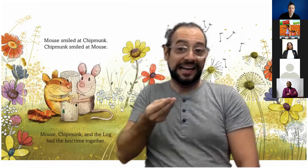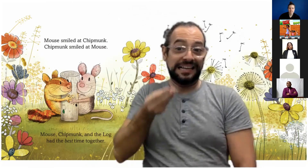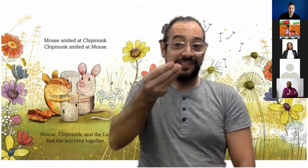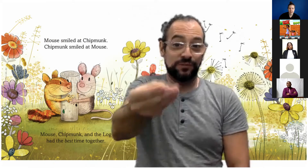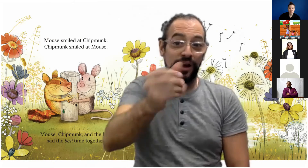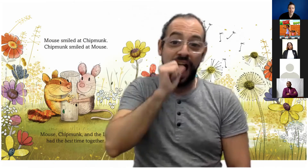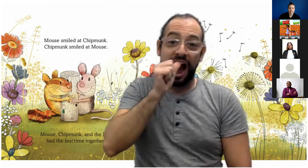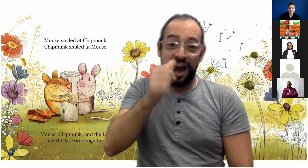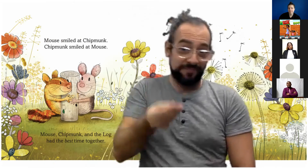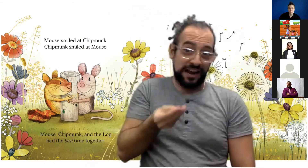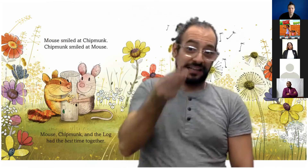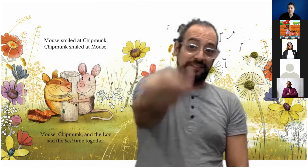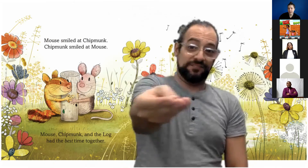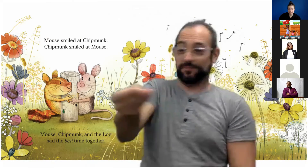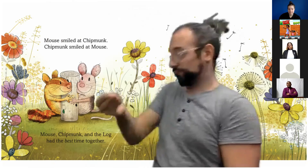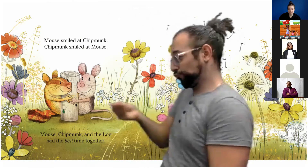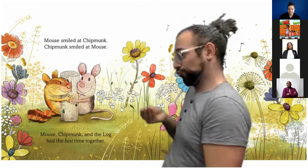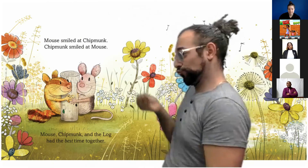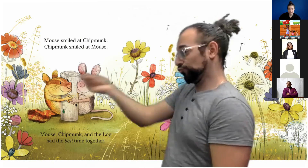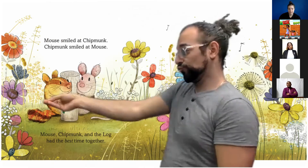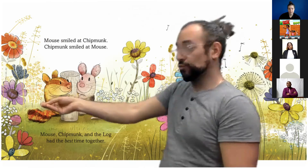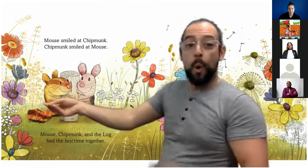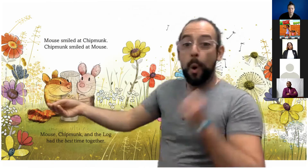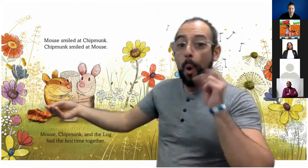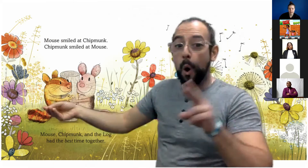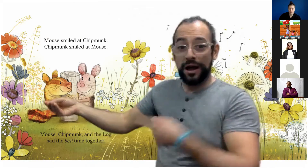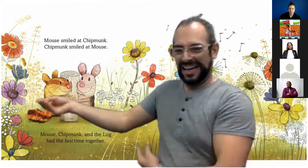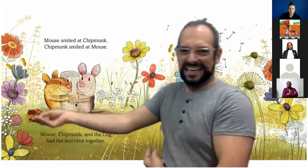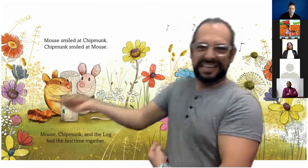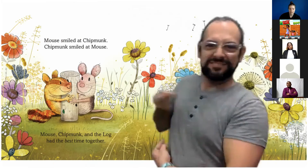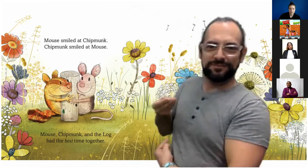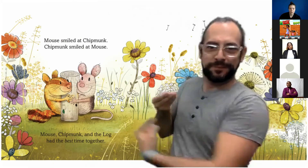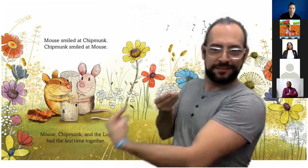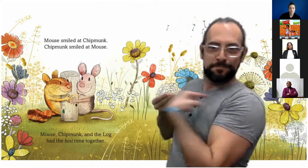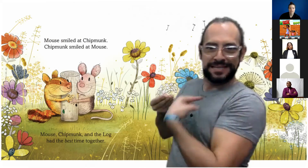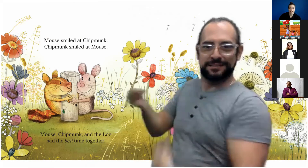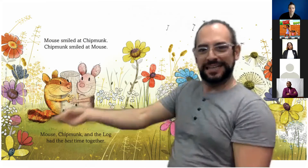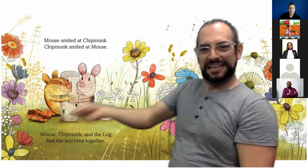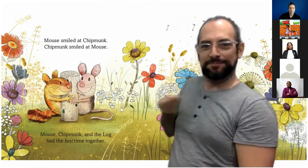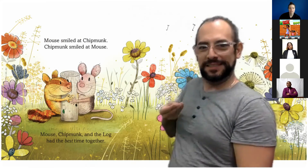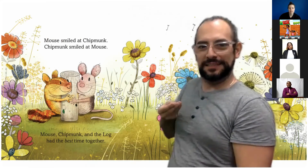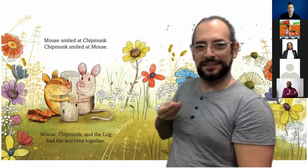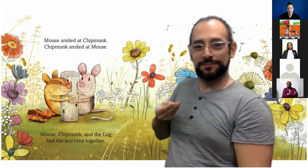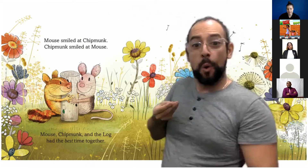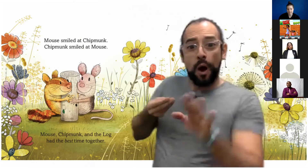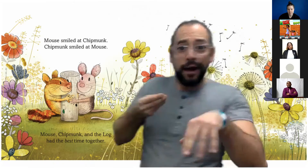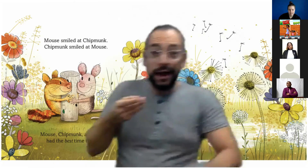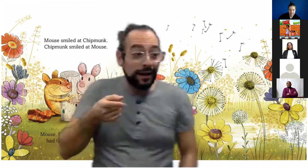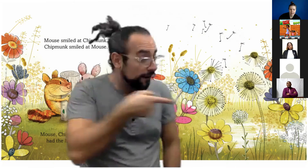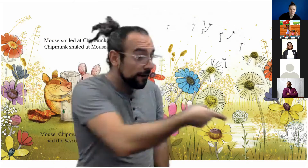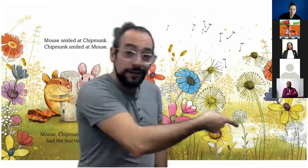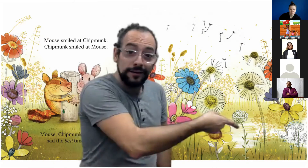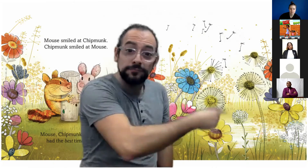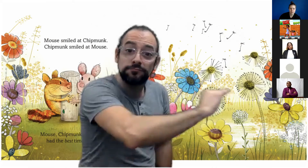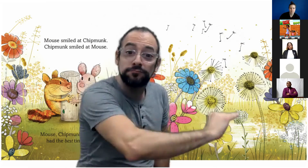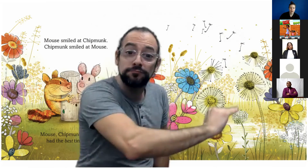So I could say, I give you a nut. Then it goes from my body outward. Or it could be that you give me a nut. And